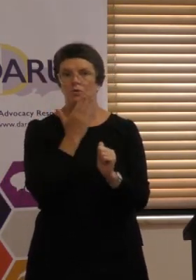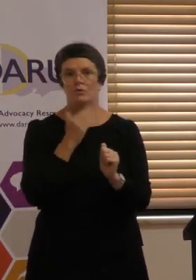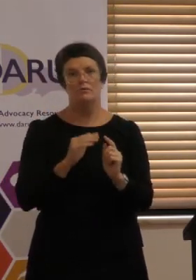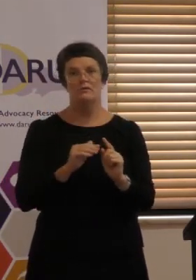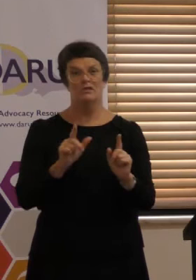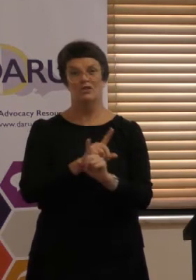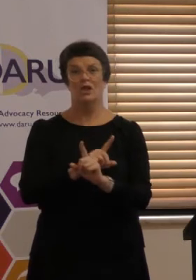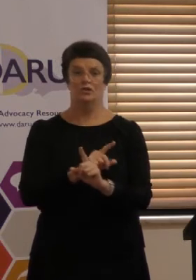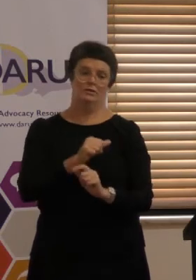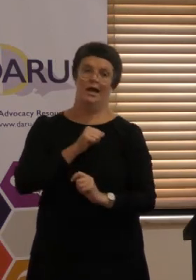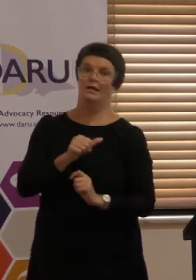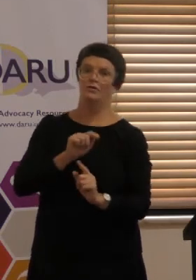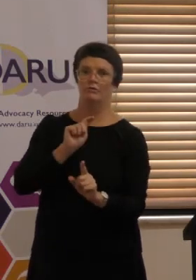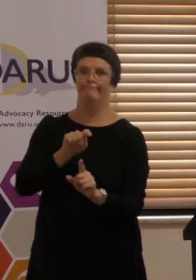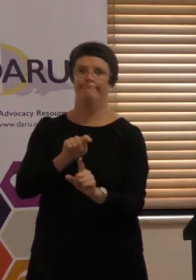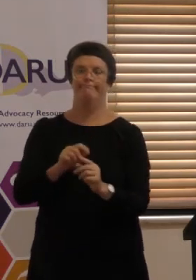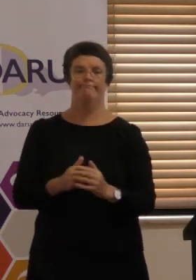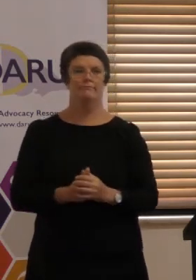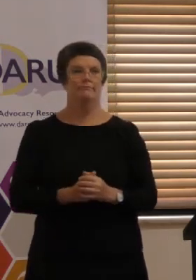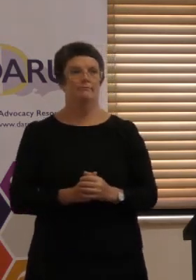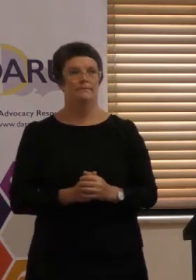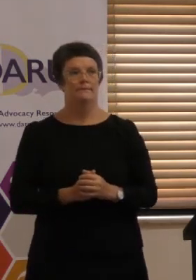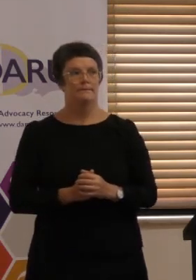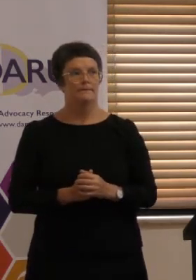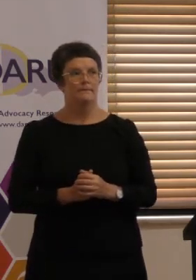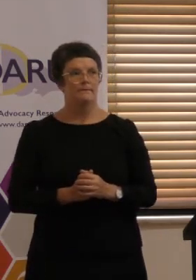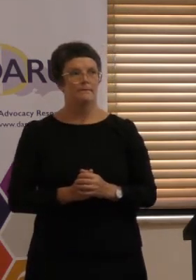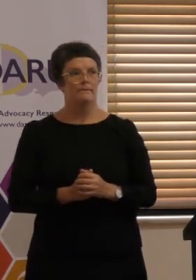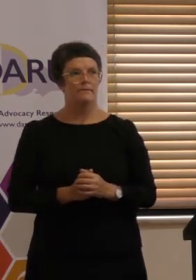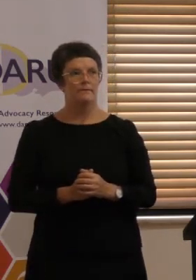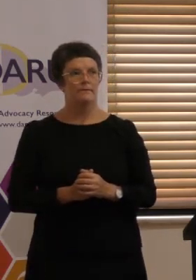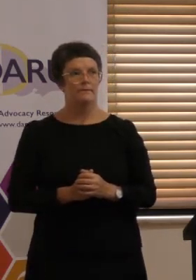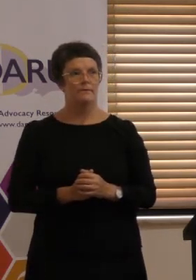change depending on the expectations of the teacher.